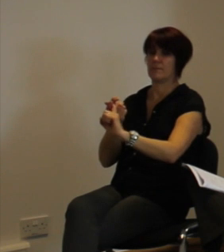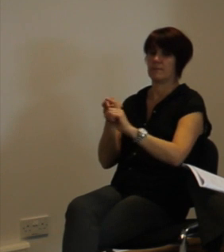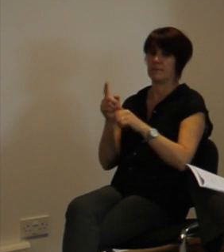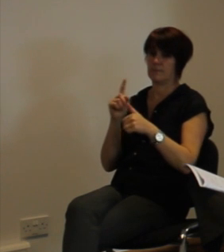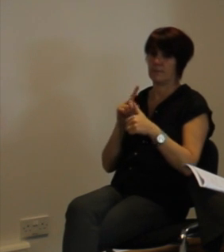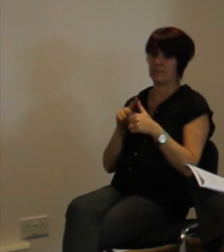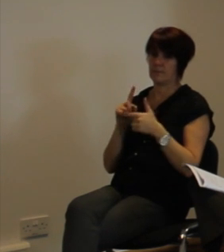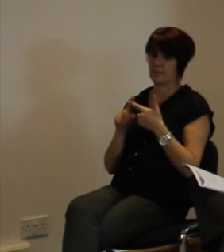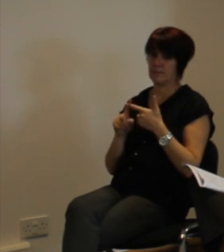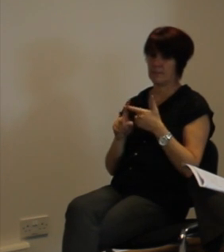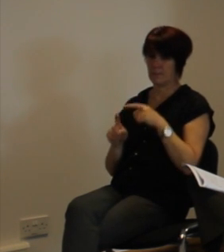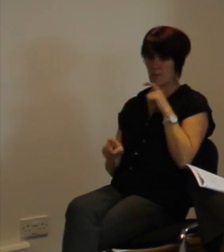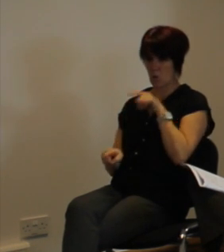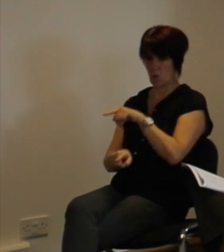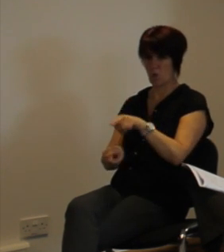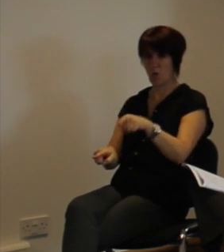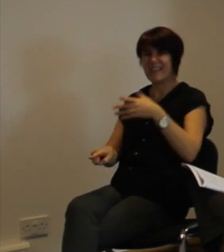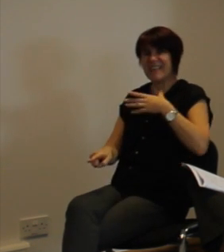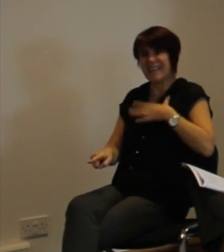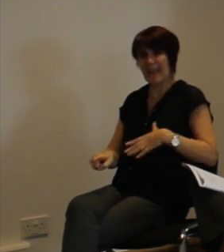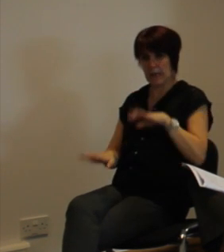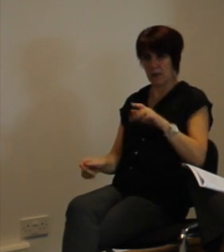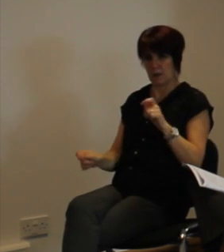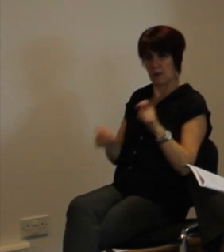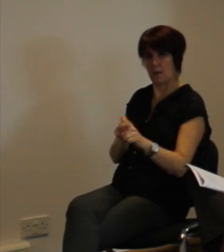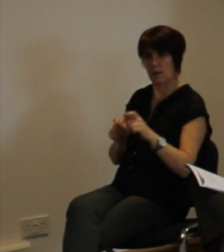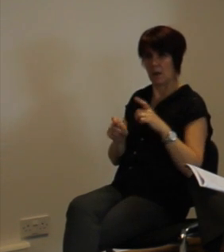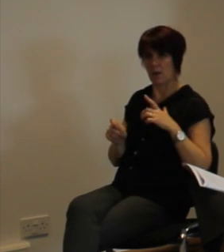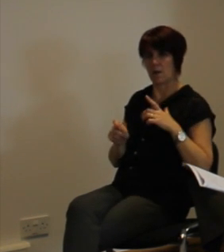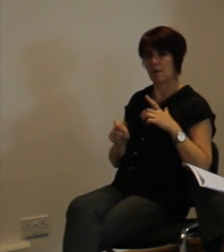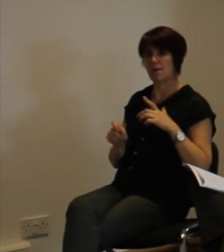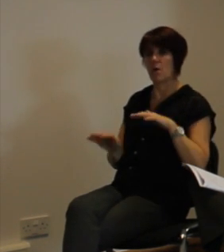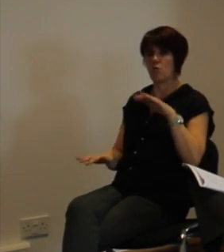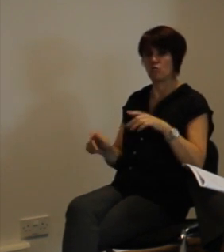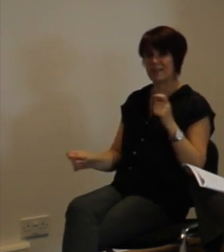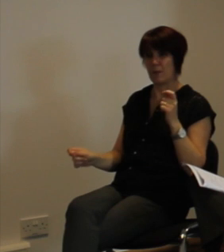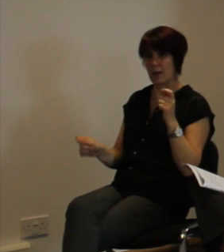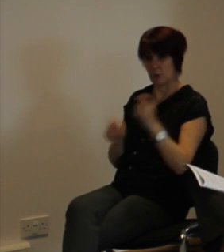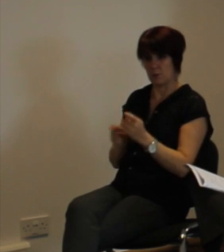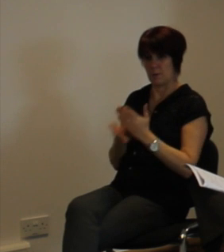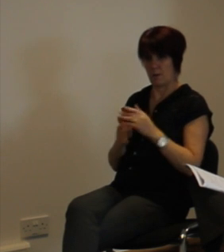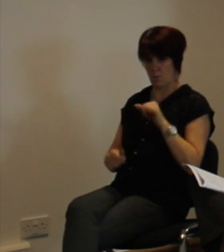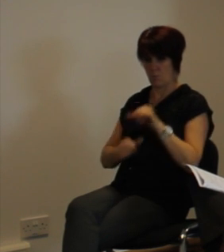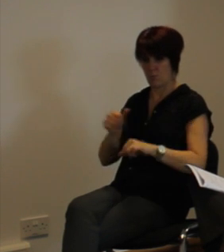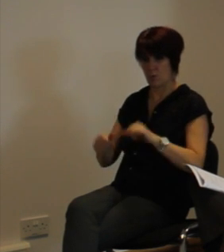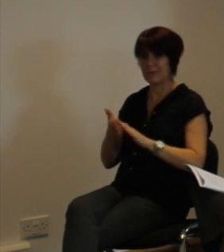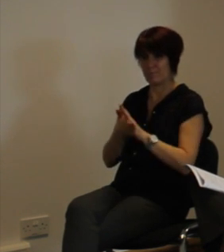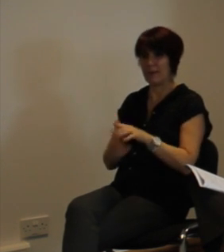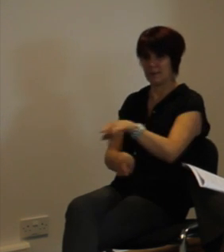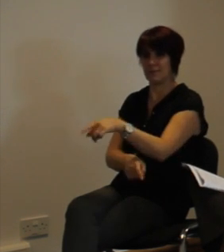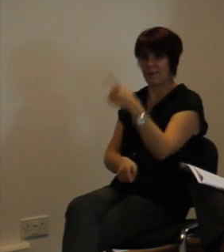to accommodate people who may need adjustments, reasonable adjustments is a process to allow that.